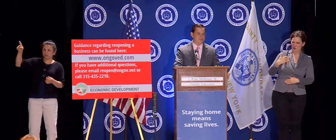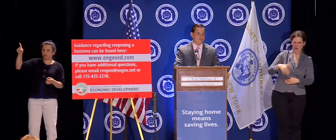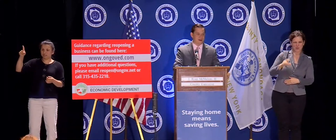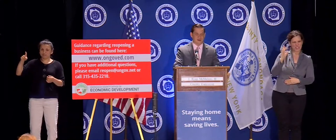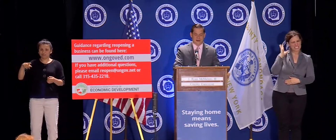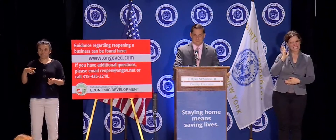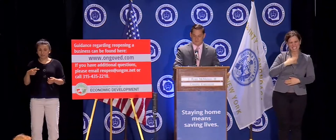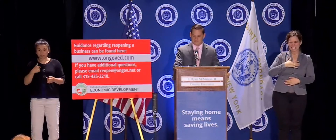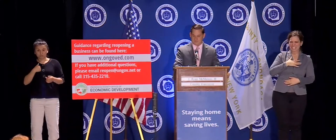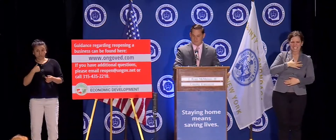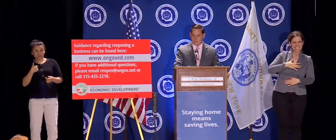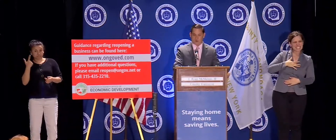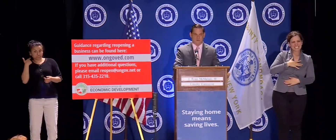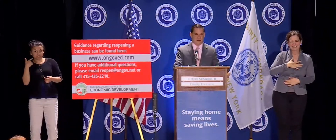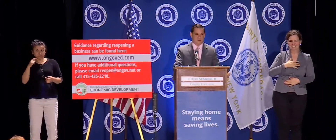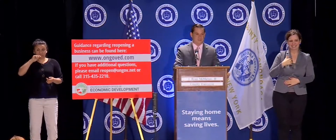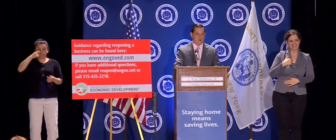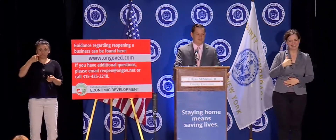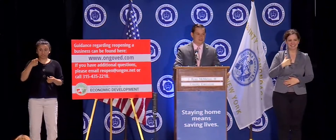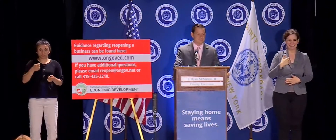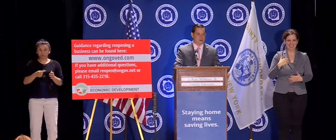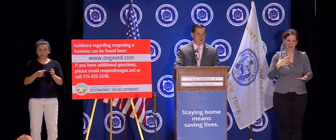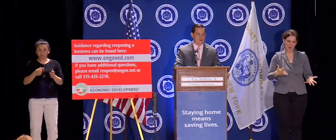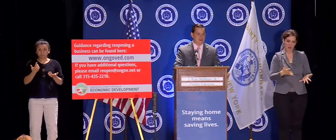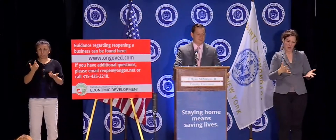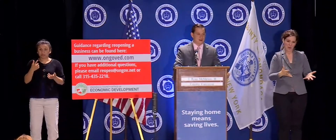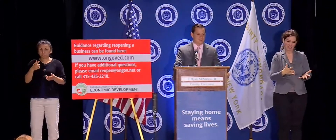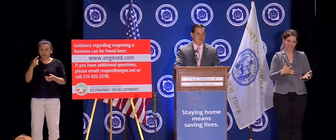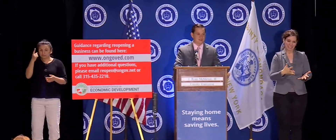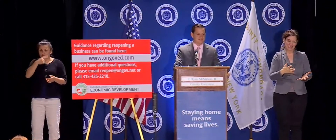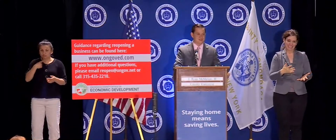a champ. I'm mortified of that process, but